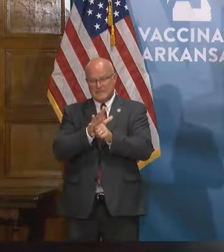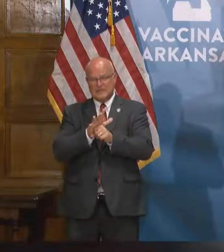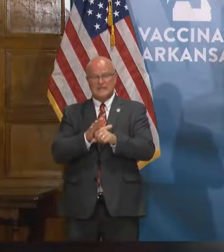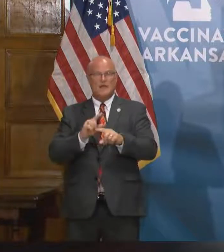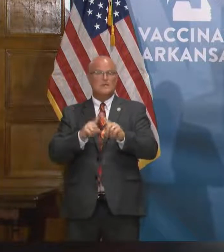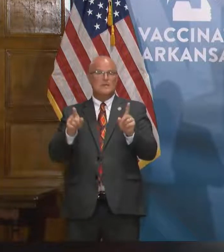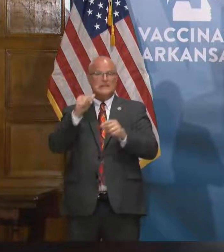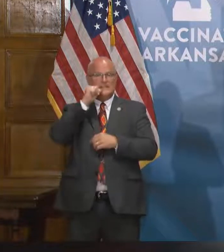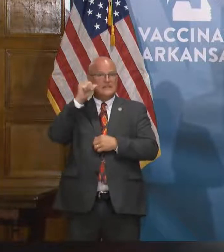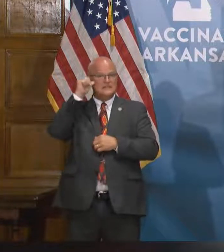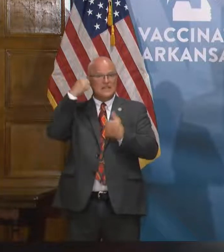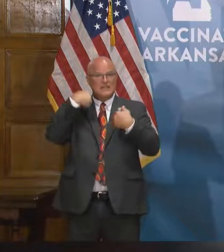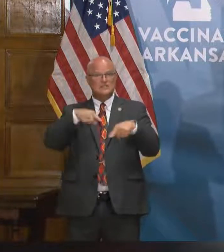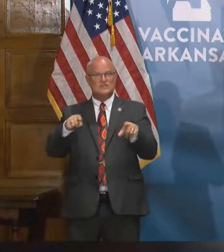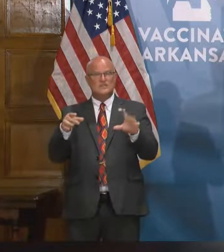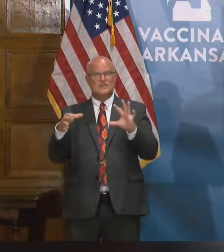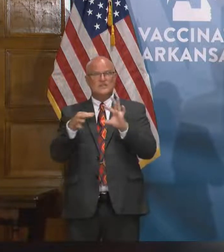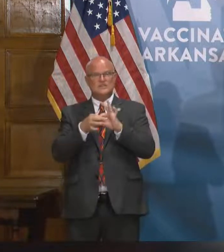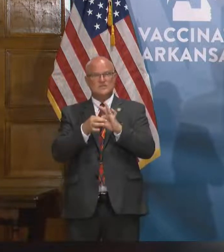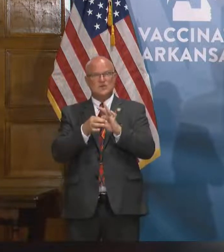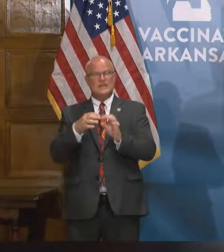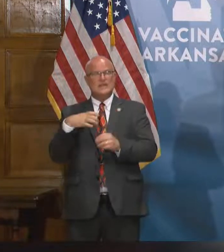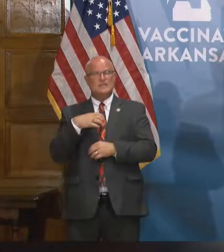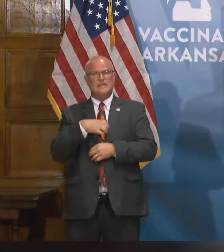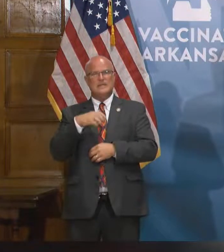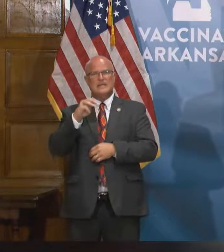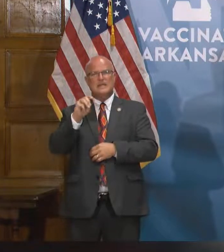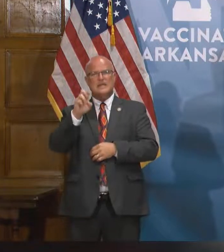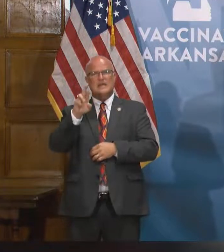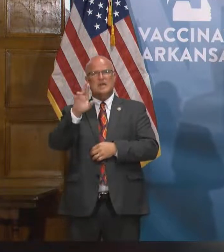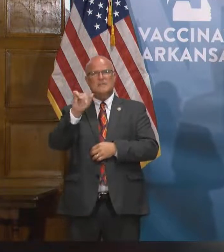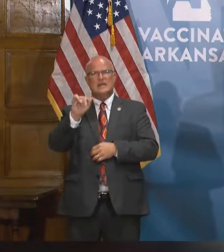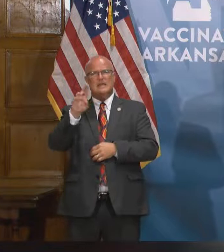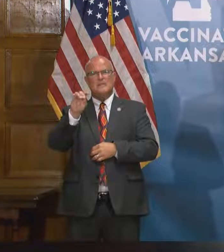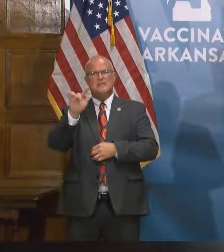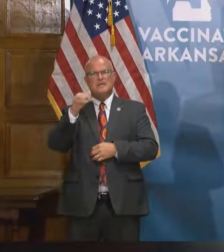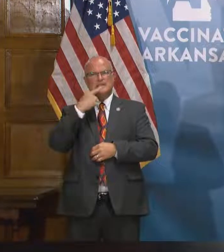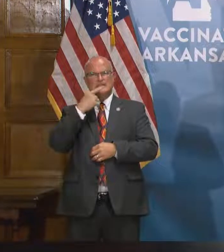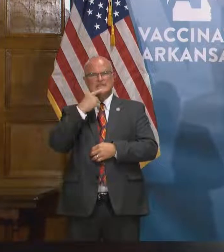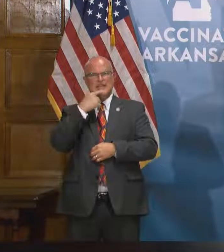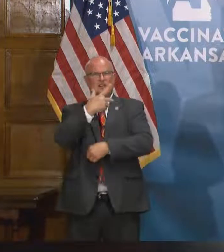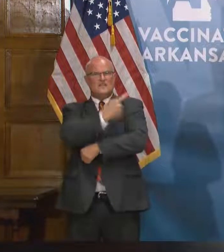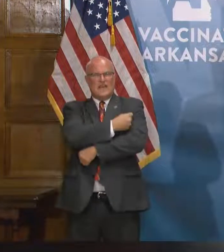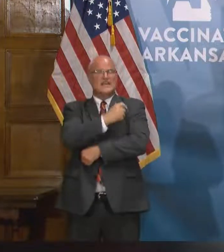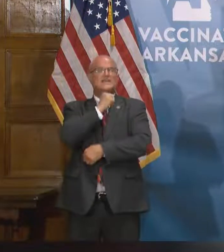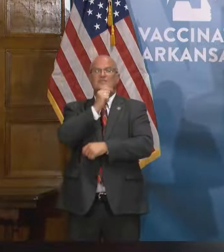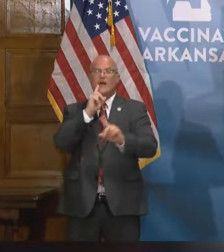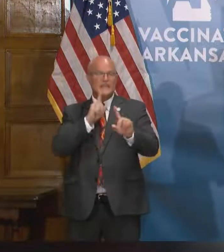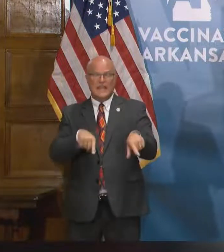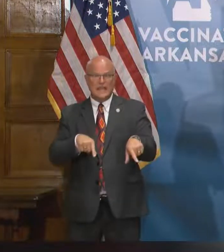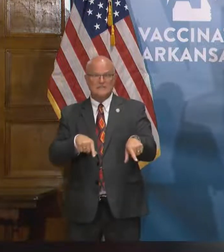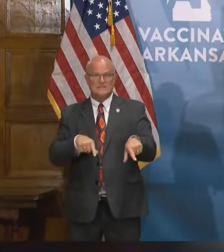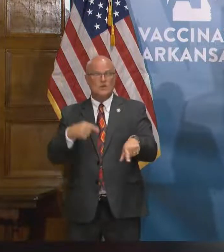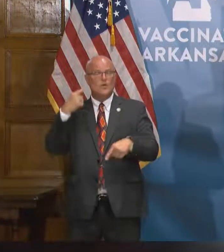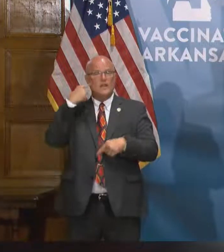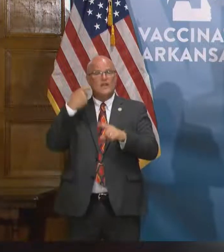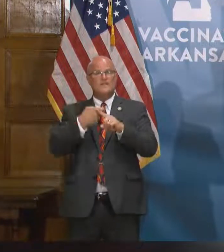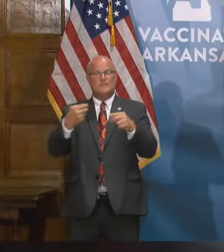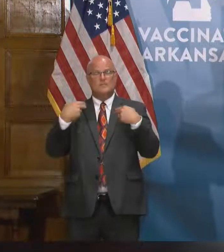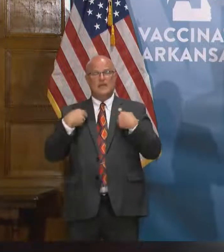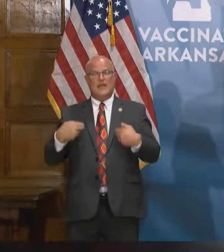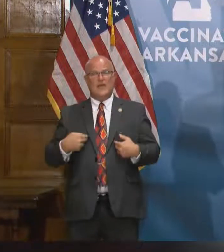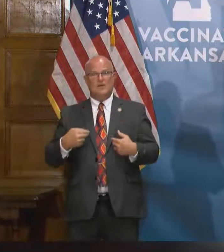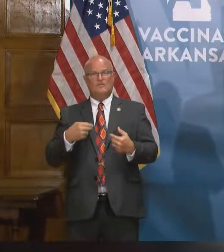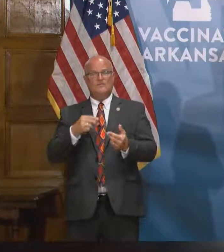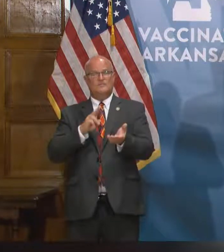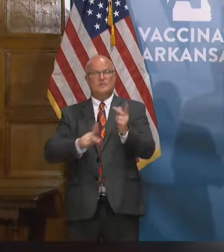However, yesterday during a joint committee meeting, Representative Mary Bentley said, and I quote, "Vaccines are not the answer. We're hearing from health officials